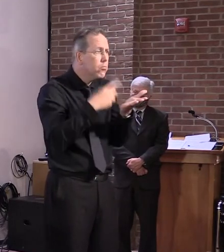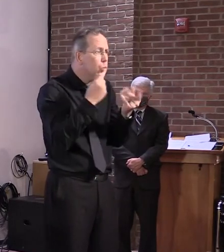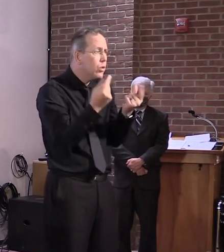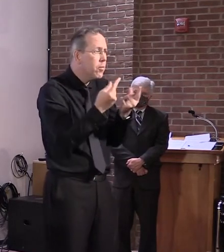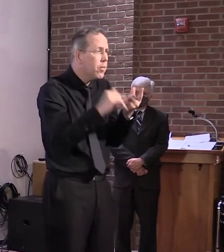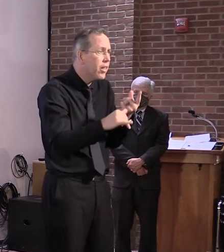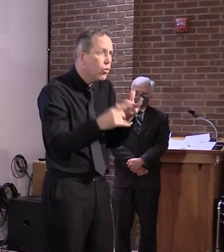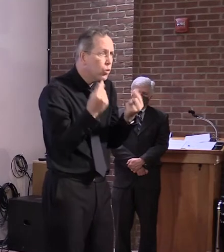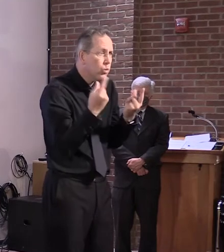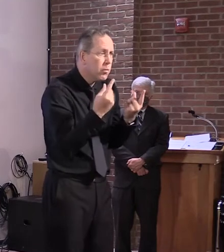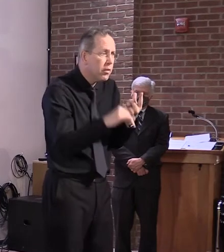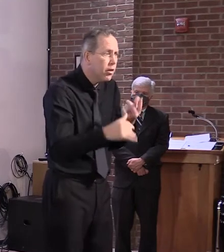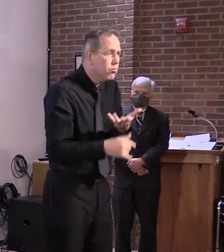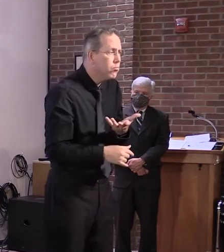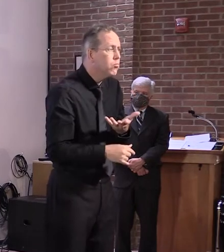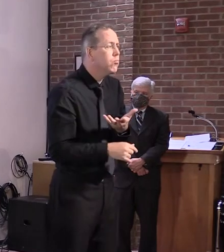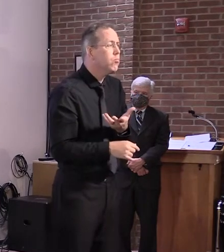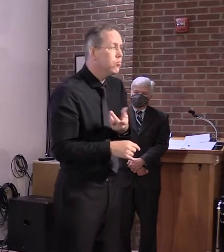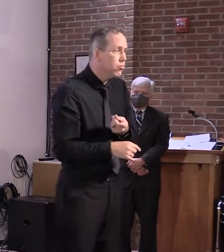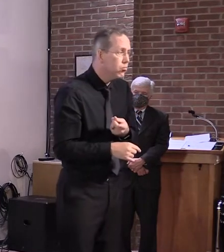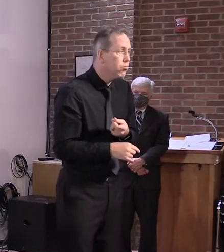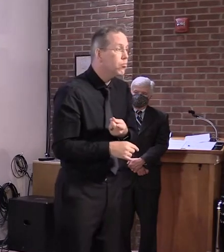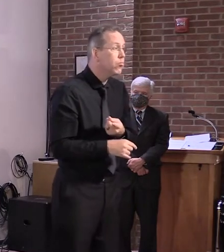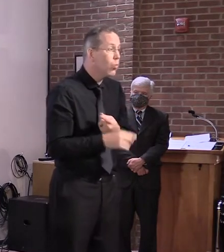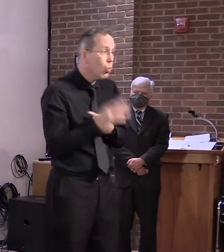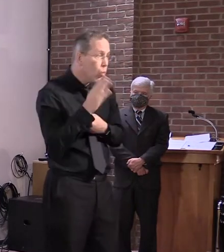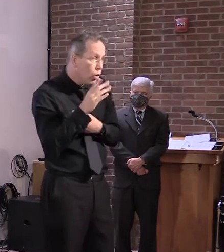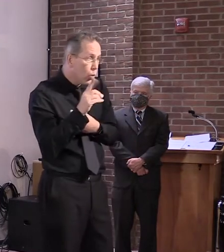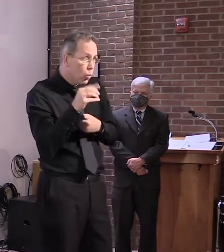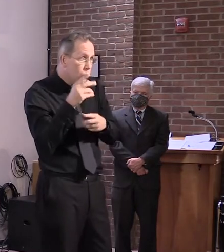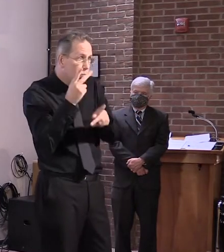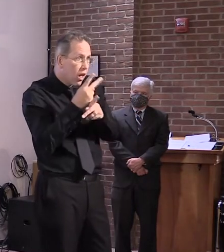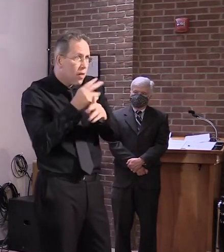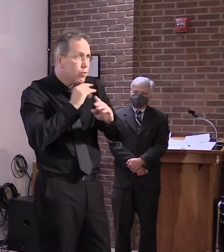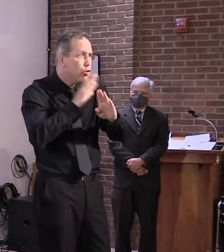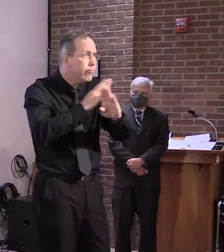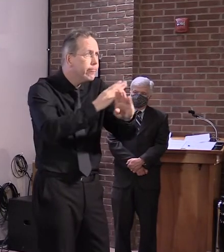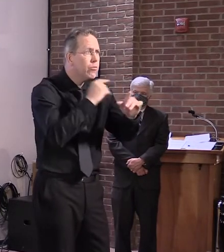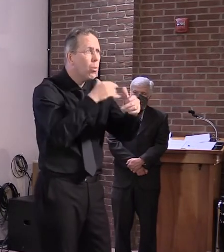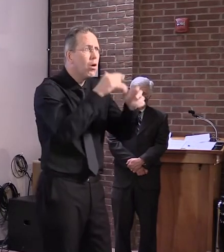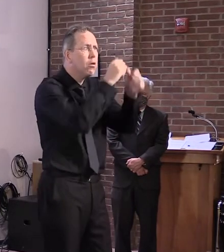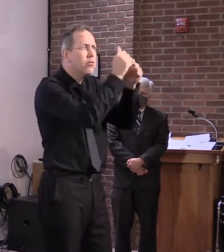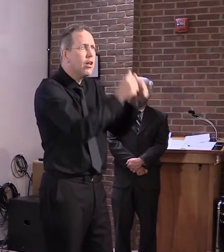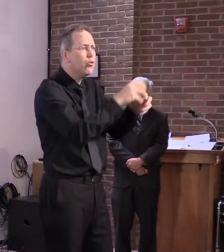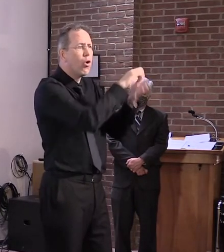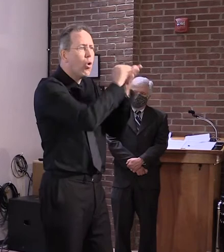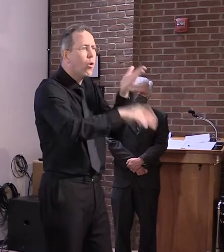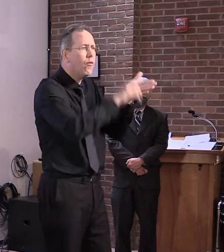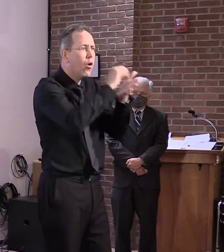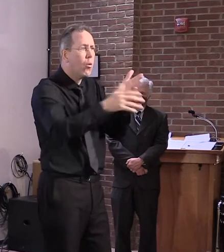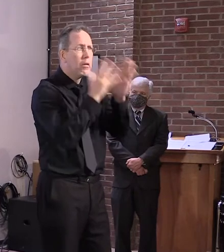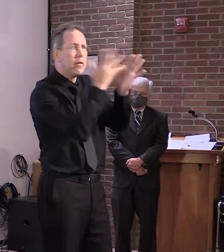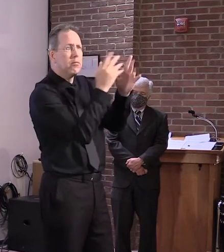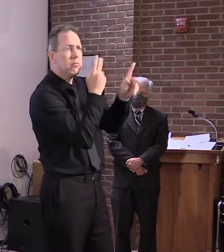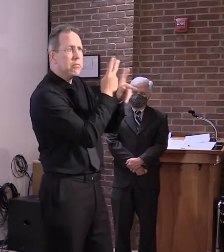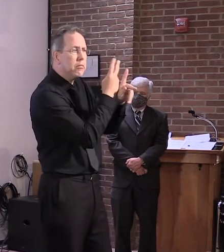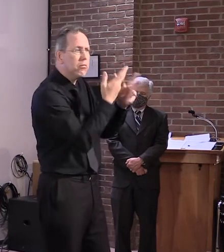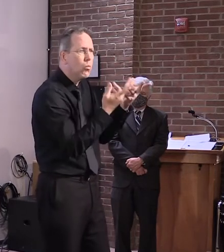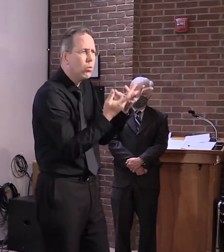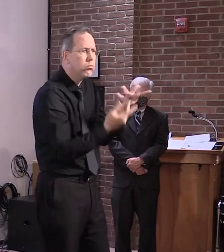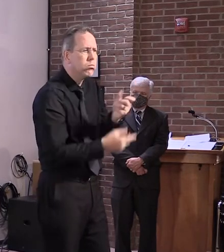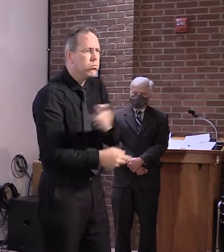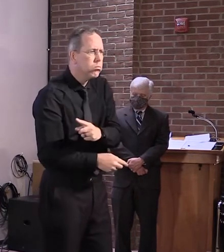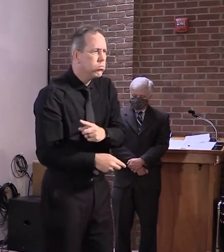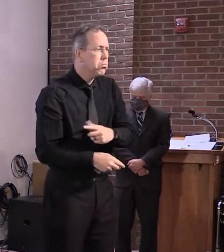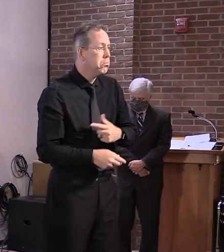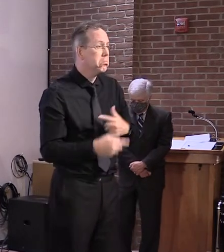Guy, I am not aware of any threats, but maybe I'll ask our Commissioner Sherling whether he